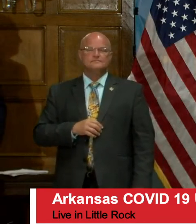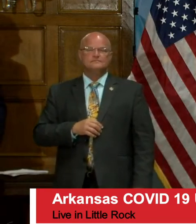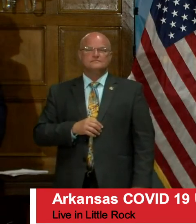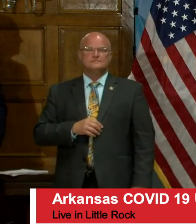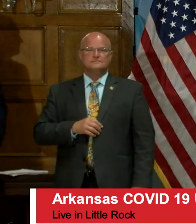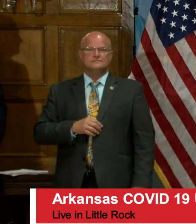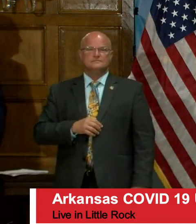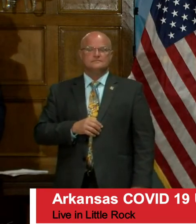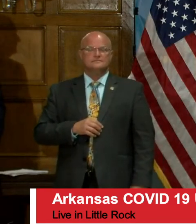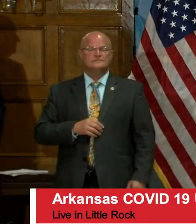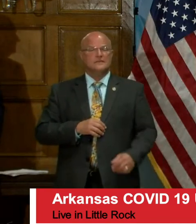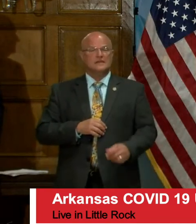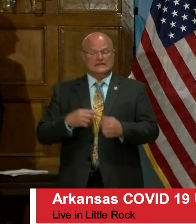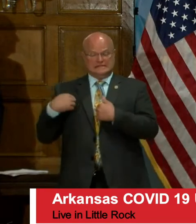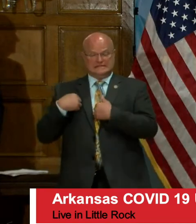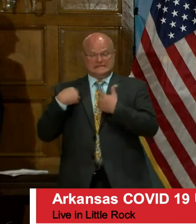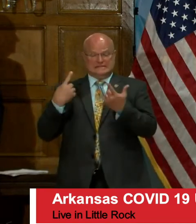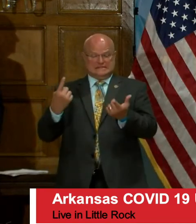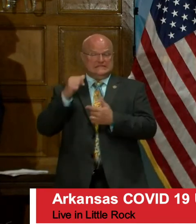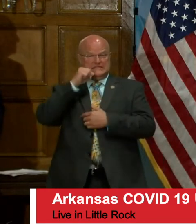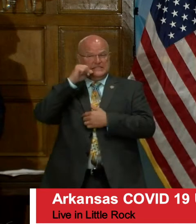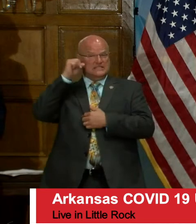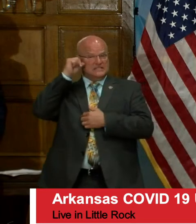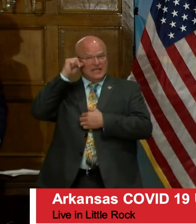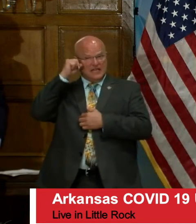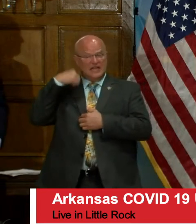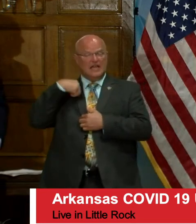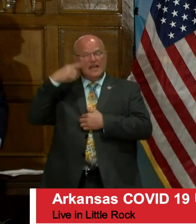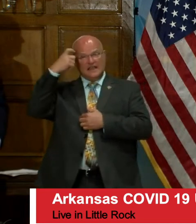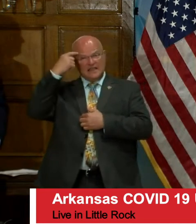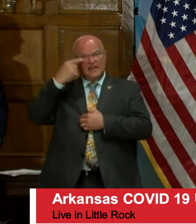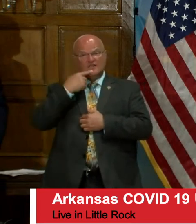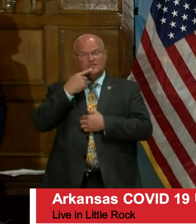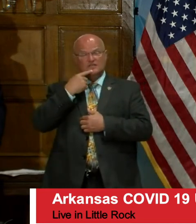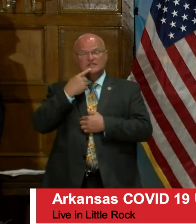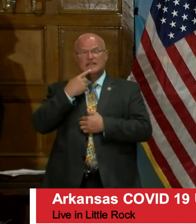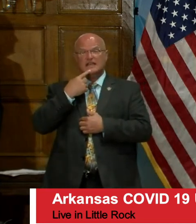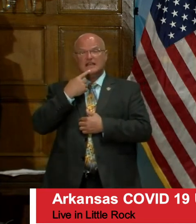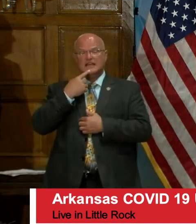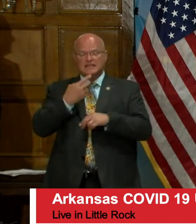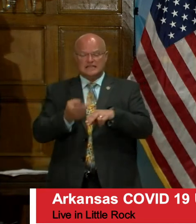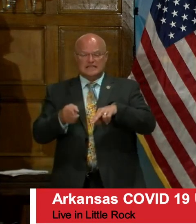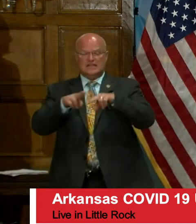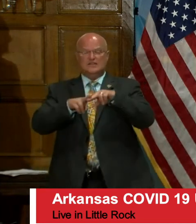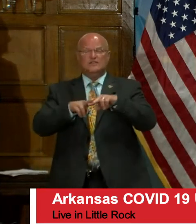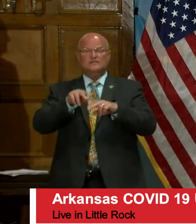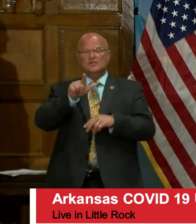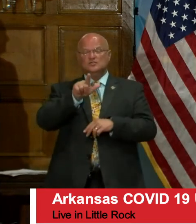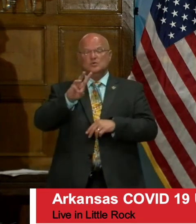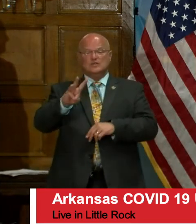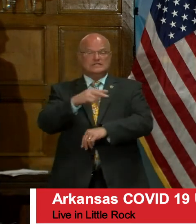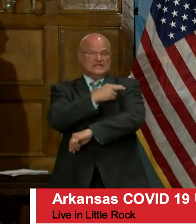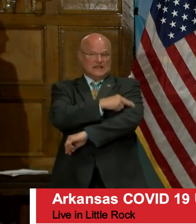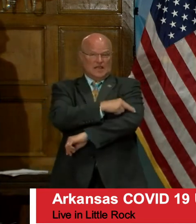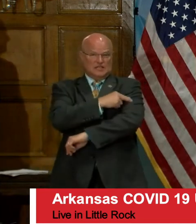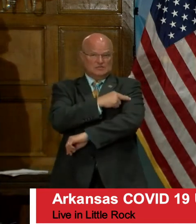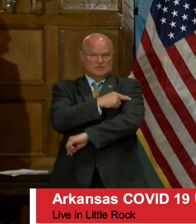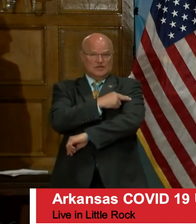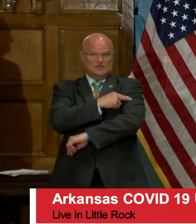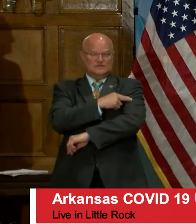Since yesterday, we've had, as the Governor mentioned, a net increase of 26